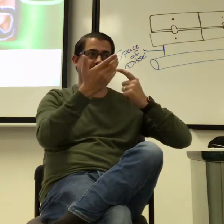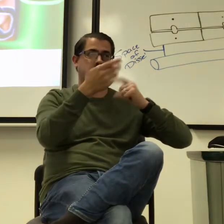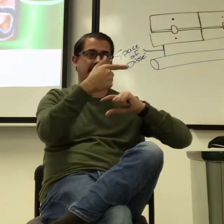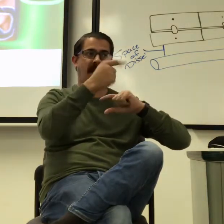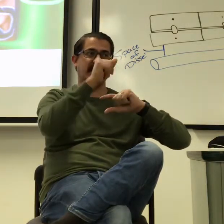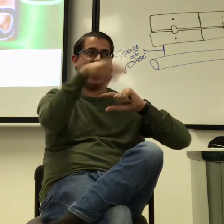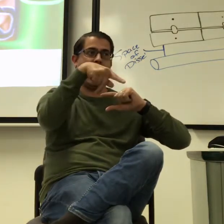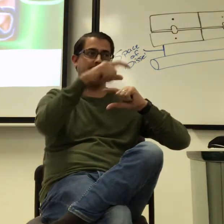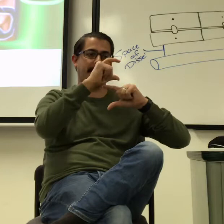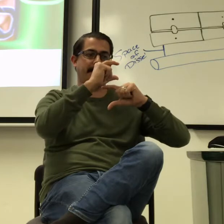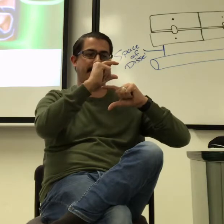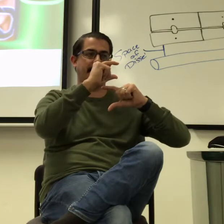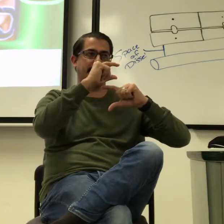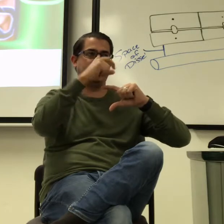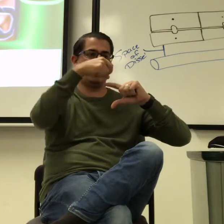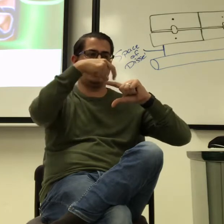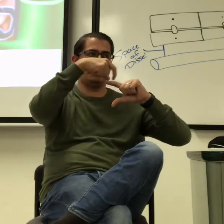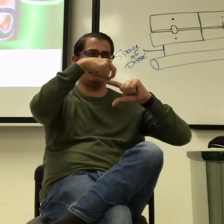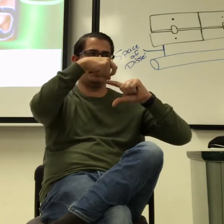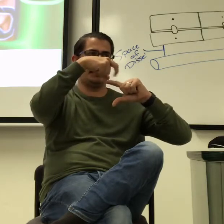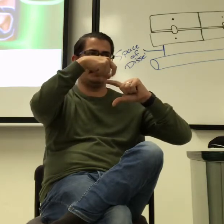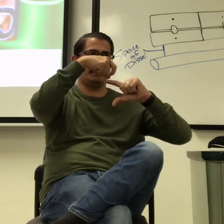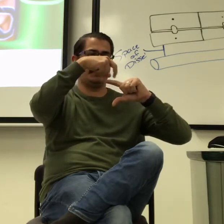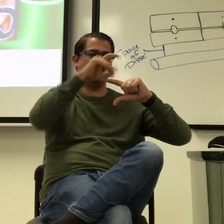between cells.